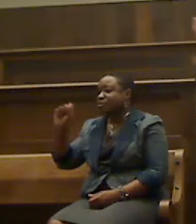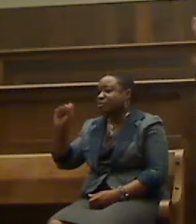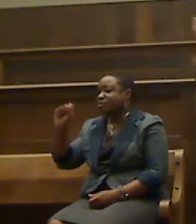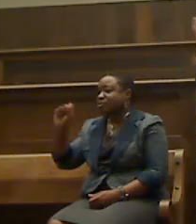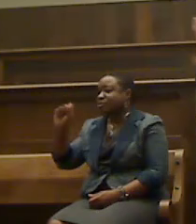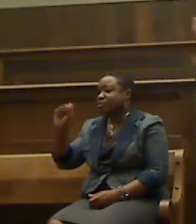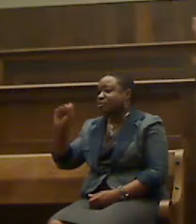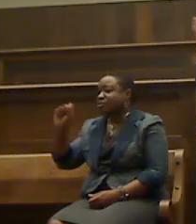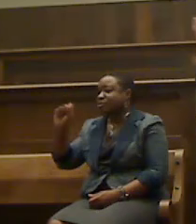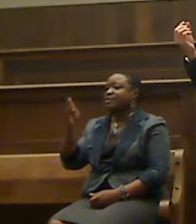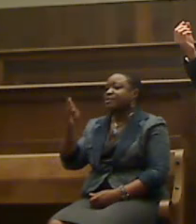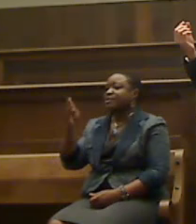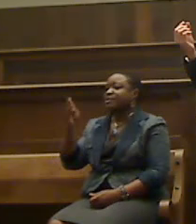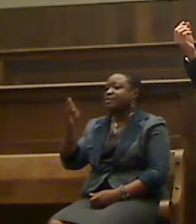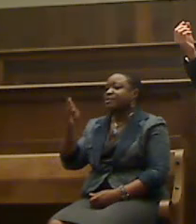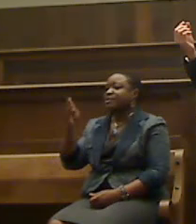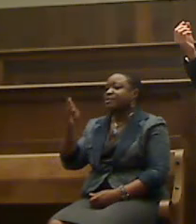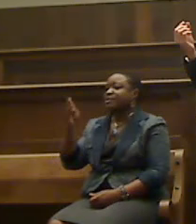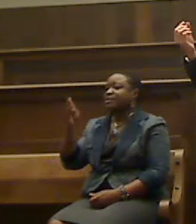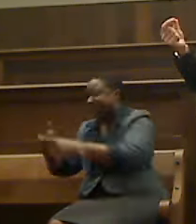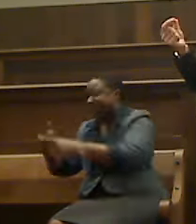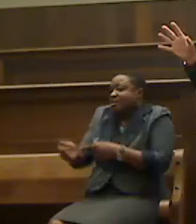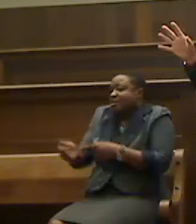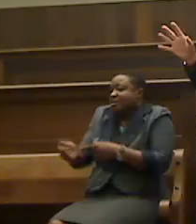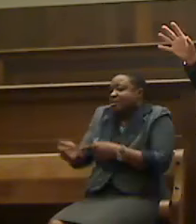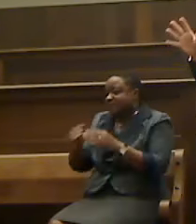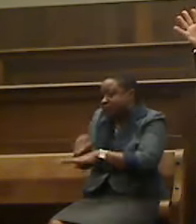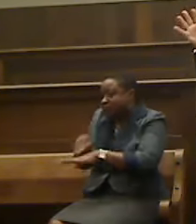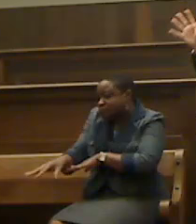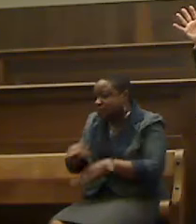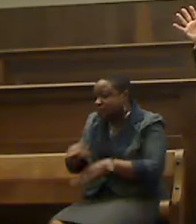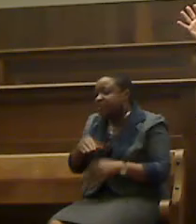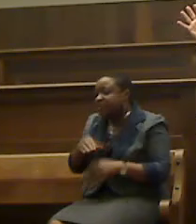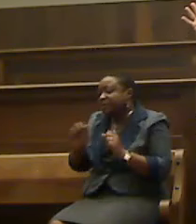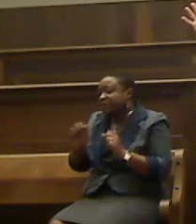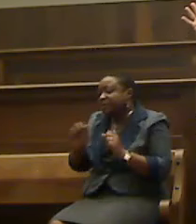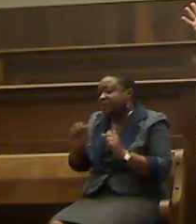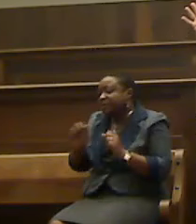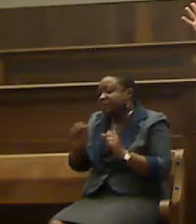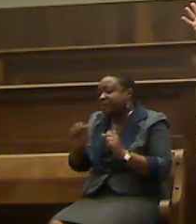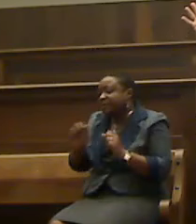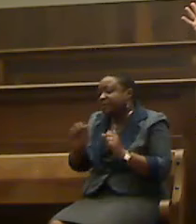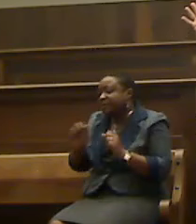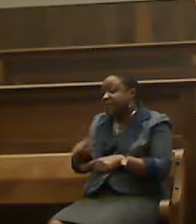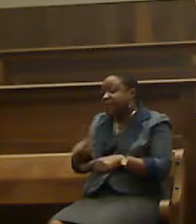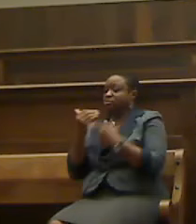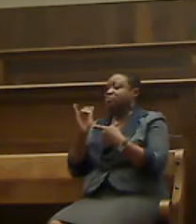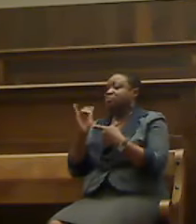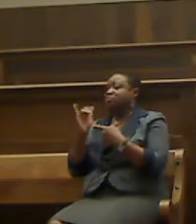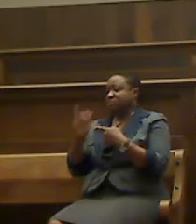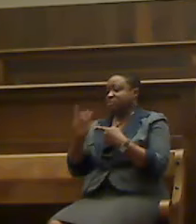of tiny levels of contamination, but the sugar is what is polluted by the